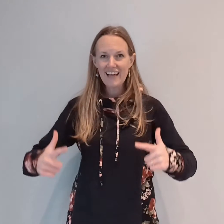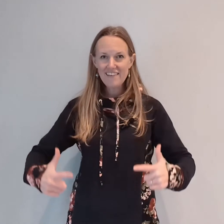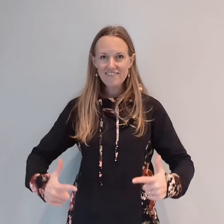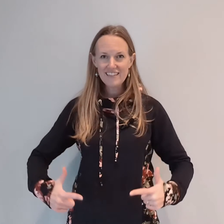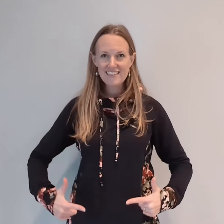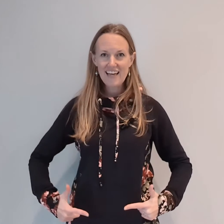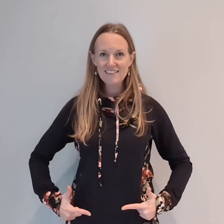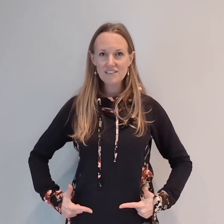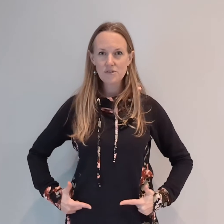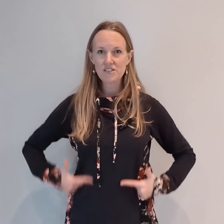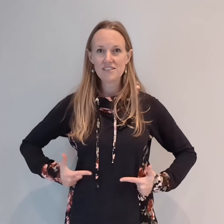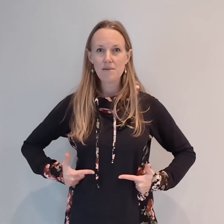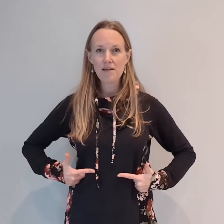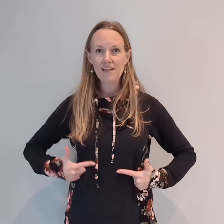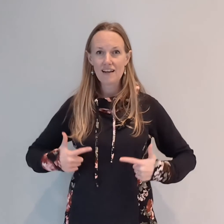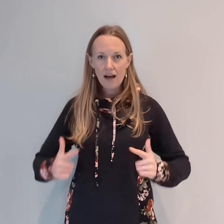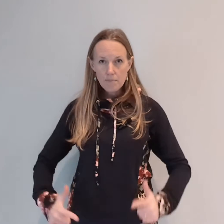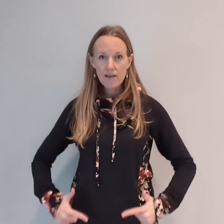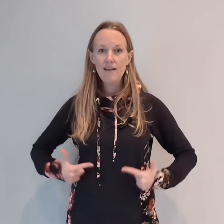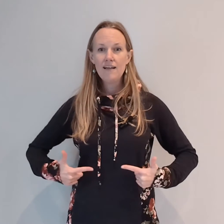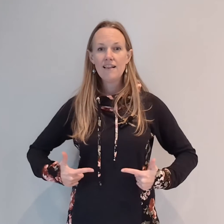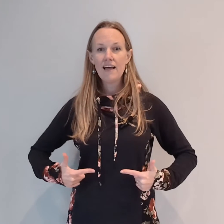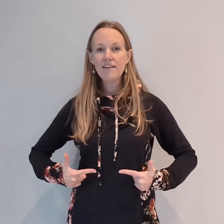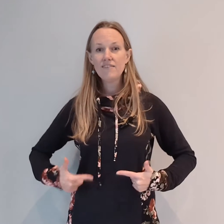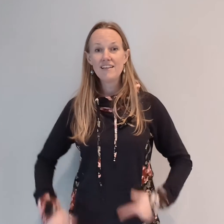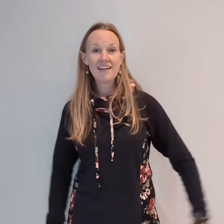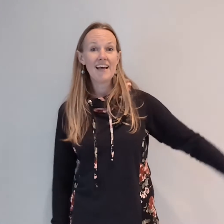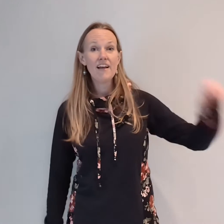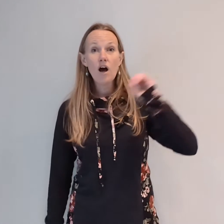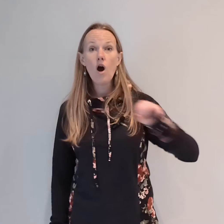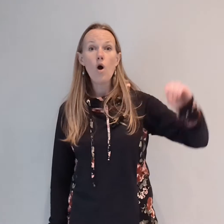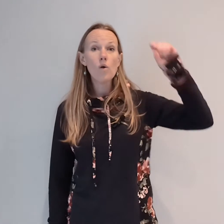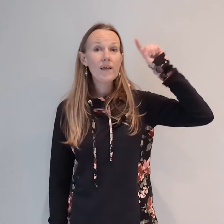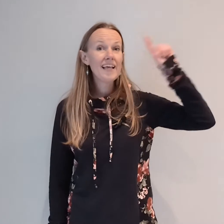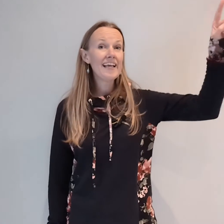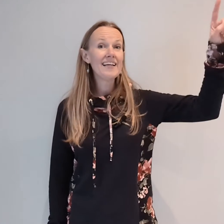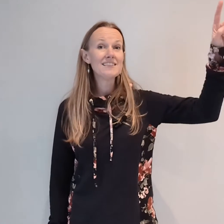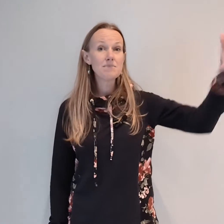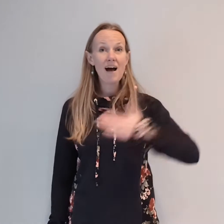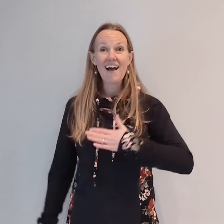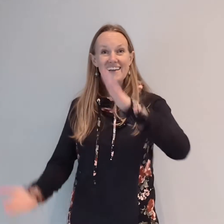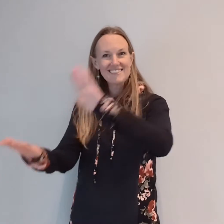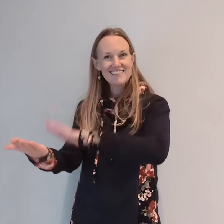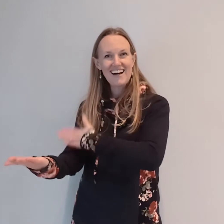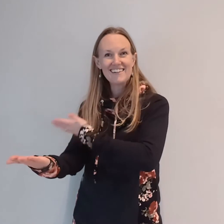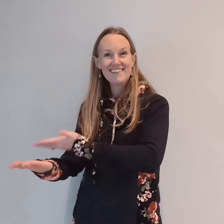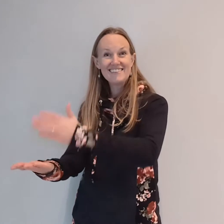life is L's towards your stomach and then up, life, and then again, oh, he is my song,